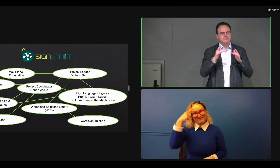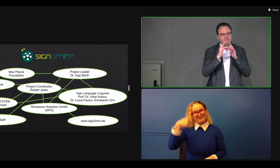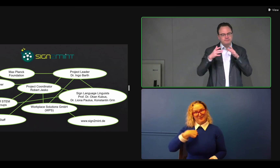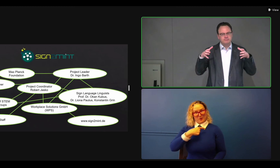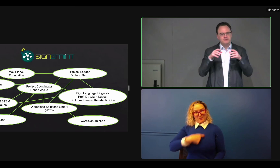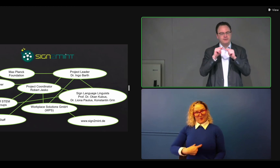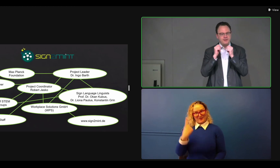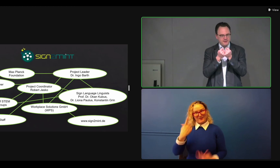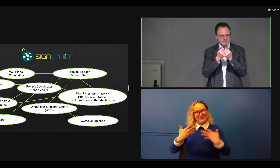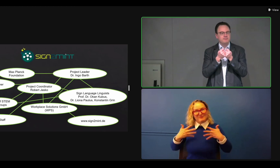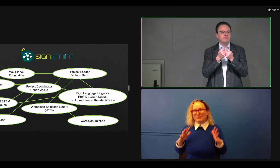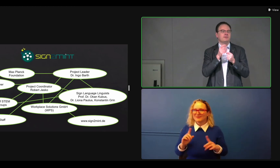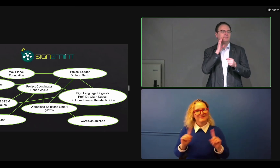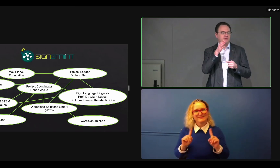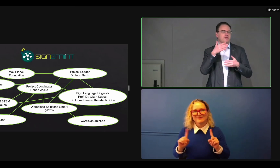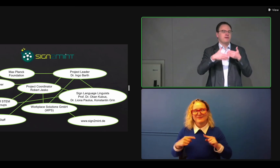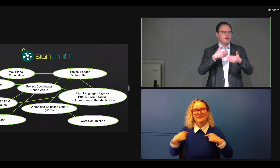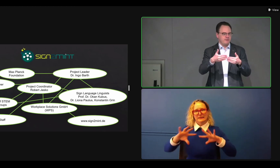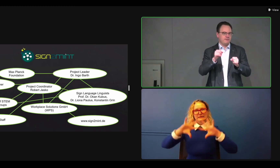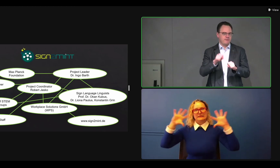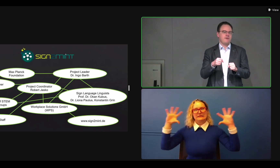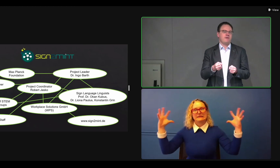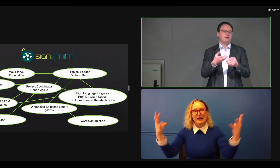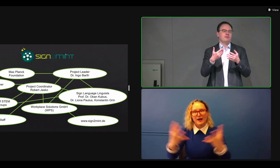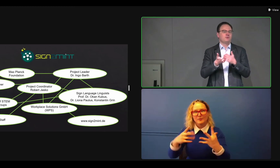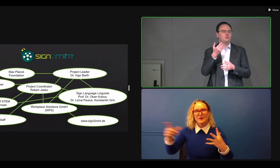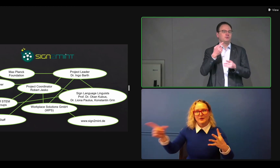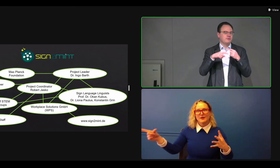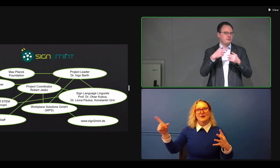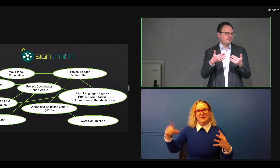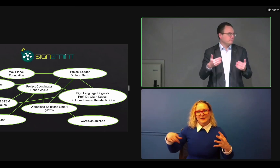I, of course, could not do this work alone. I have a very strong team